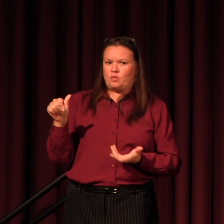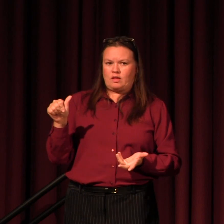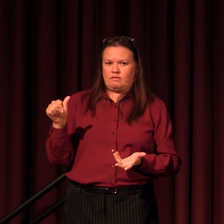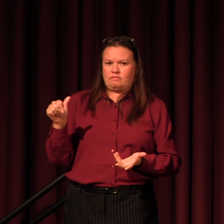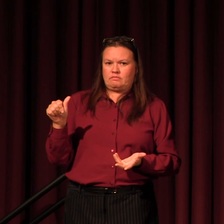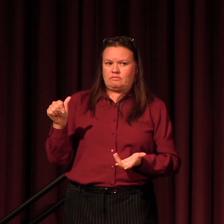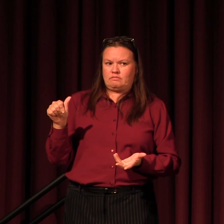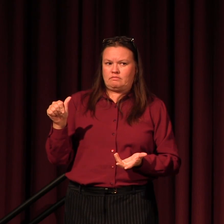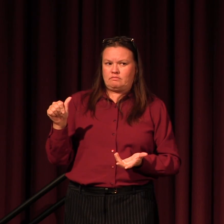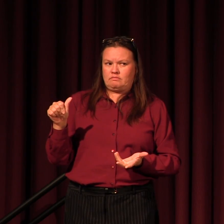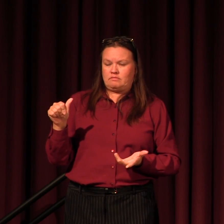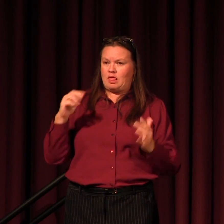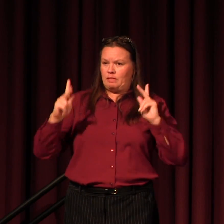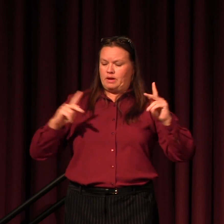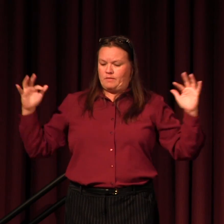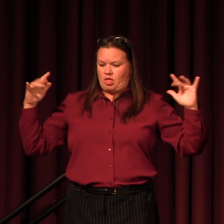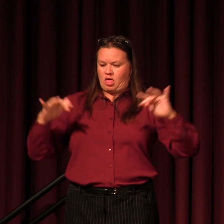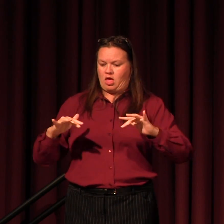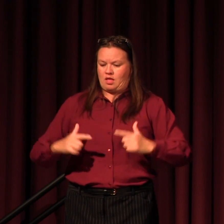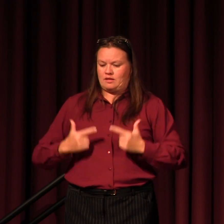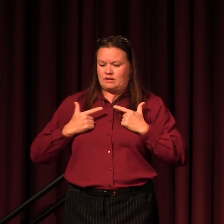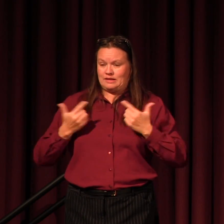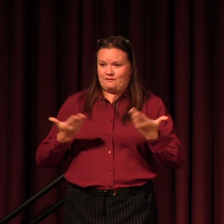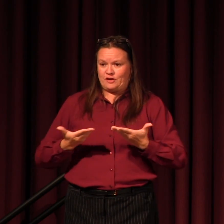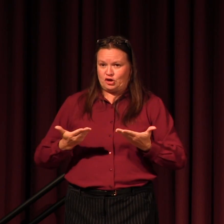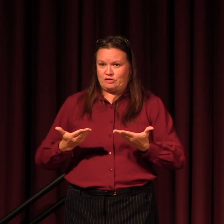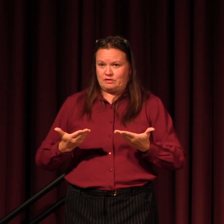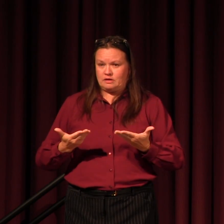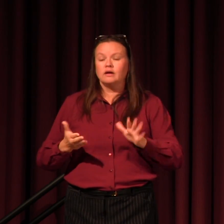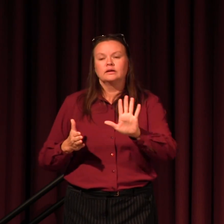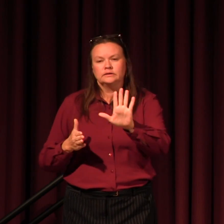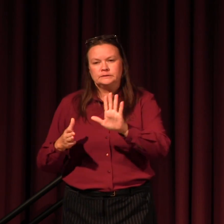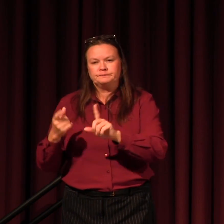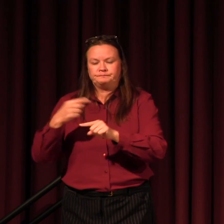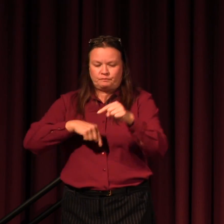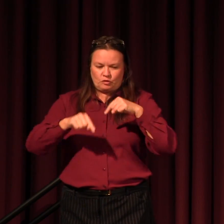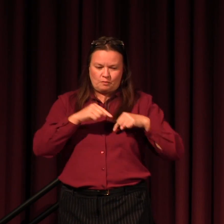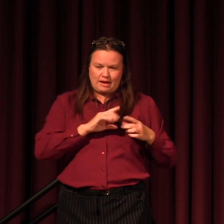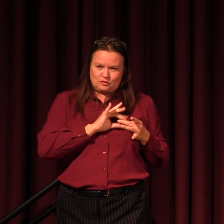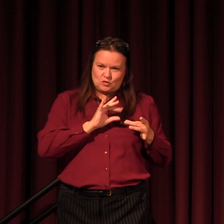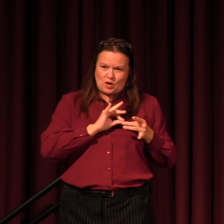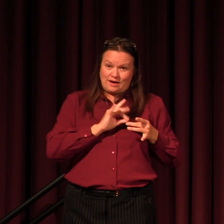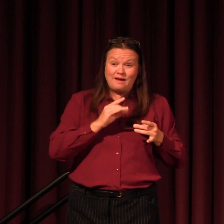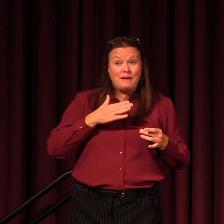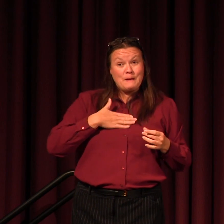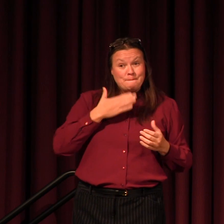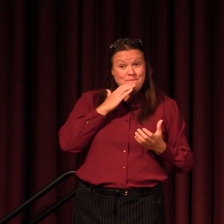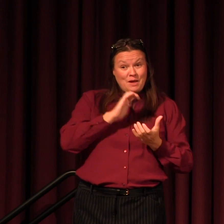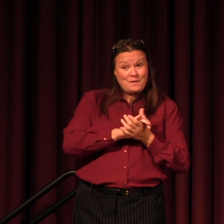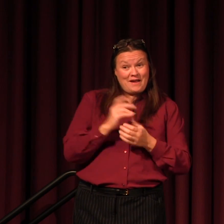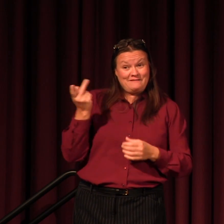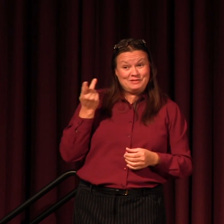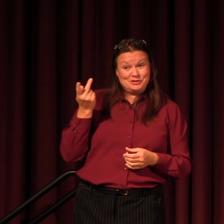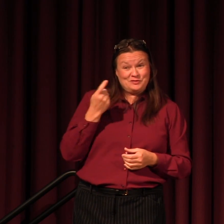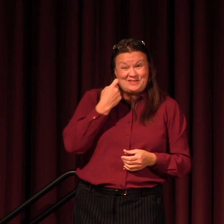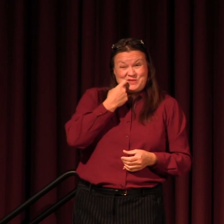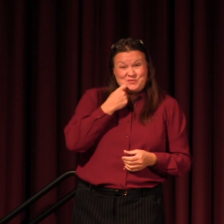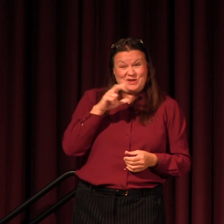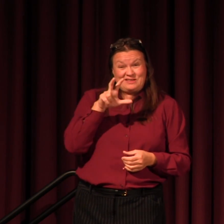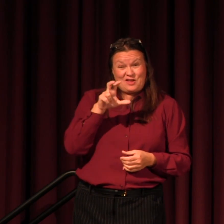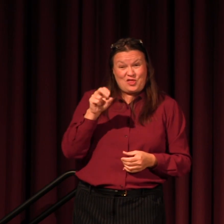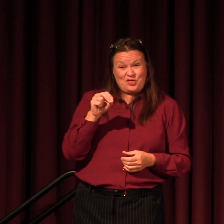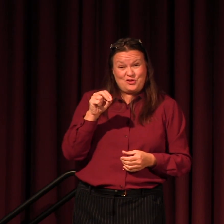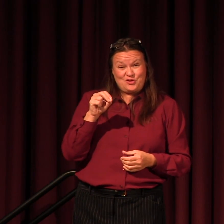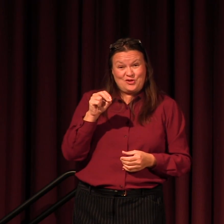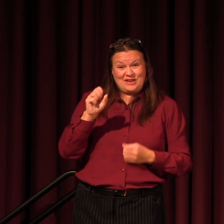So we need, my wife and I, we just celebrated our 30th wedding anniversary,